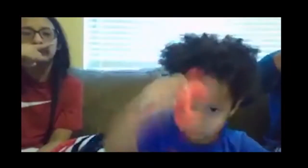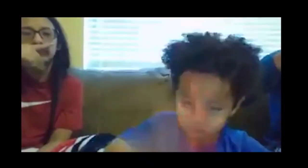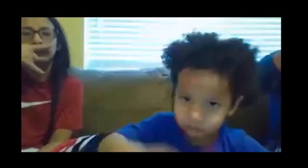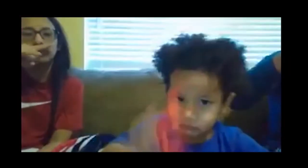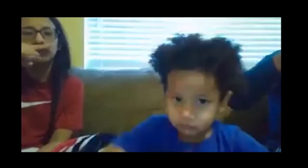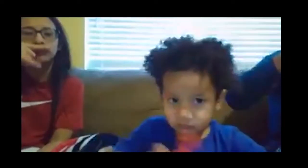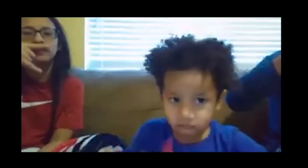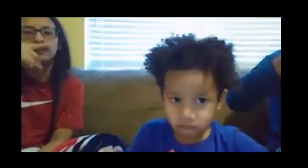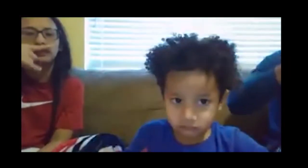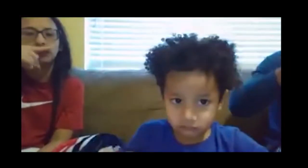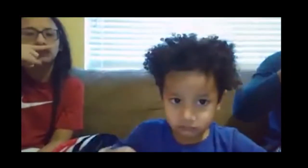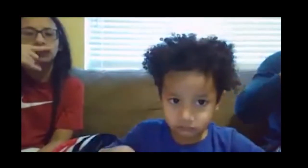Kids.